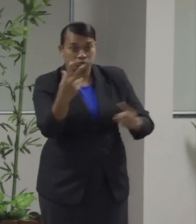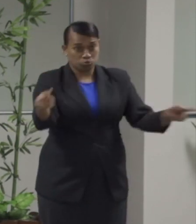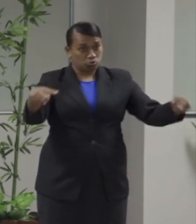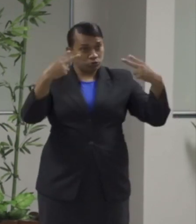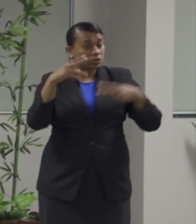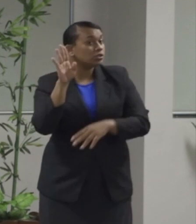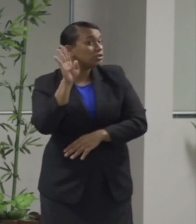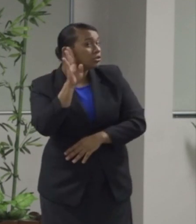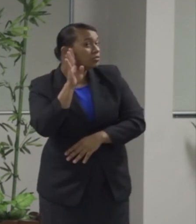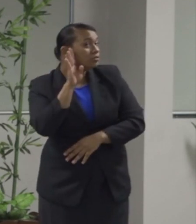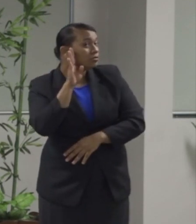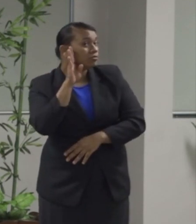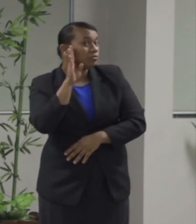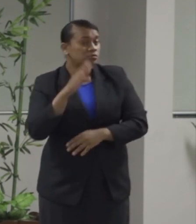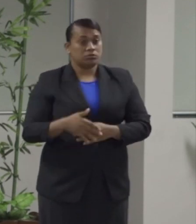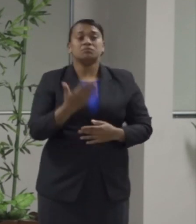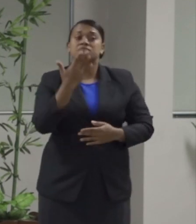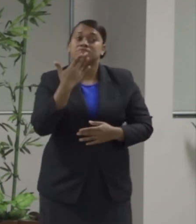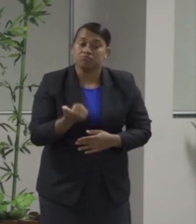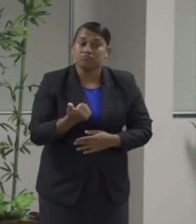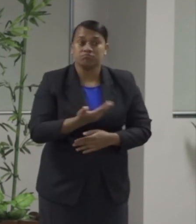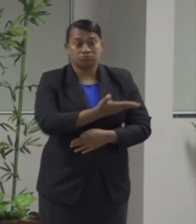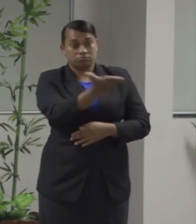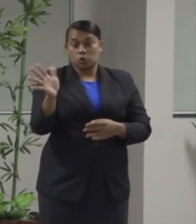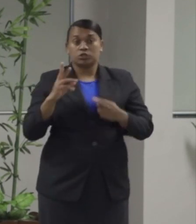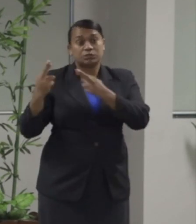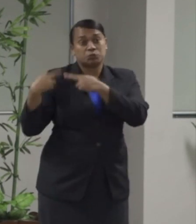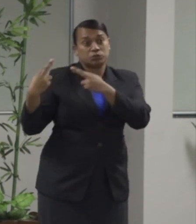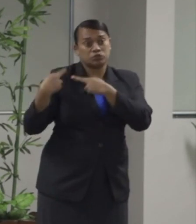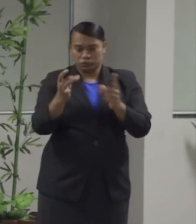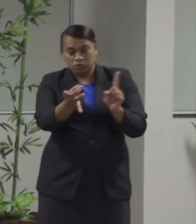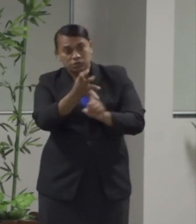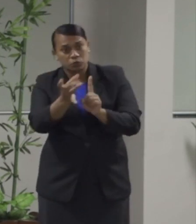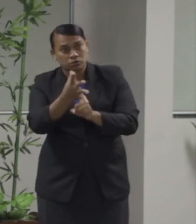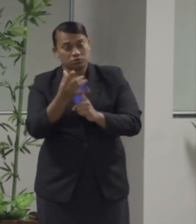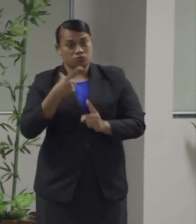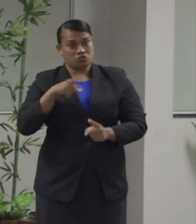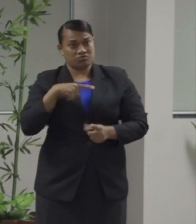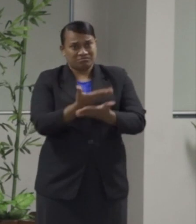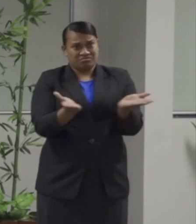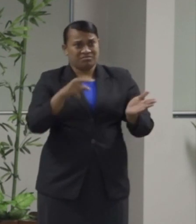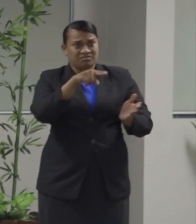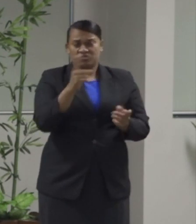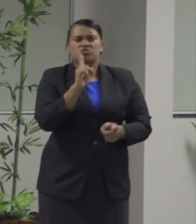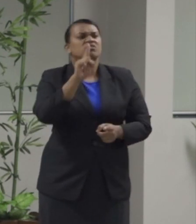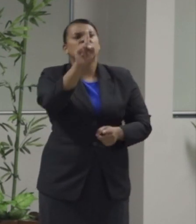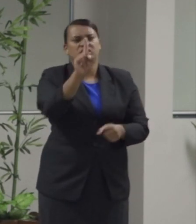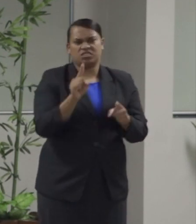to recognize the role they have to play. Because all it takes is one